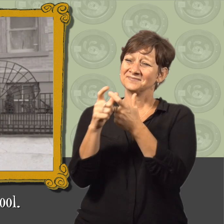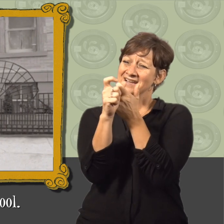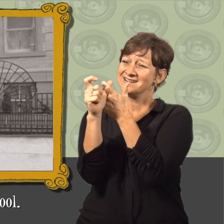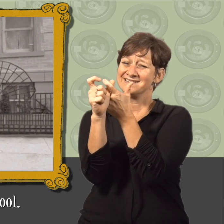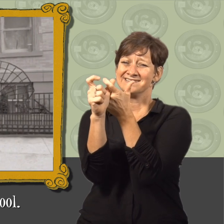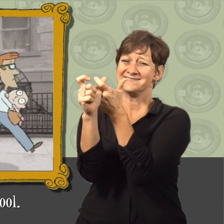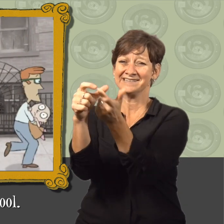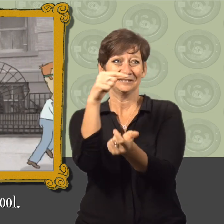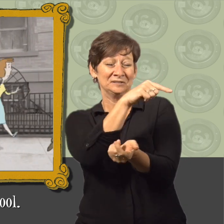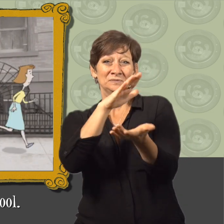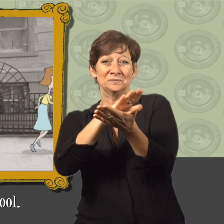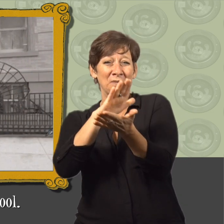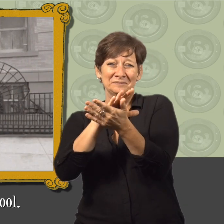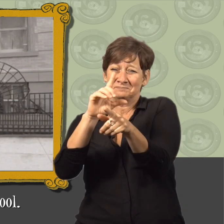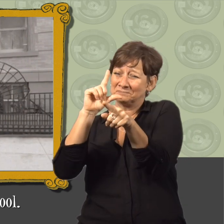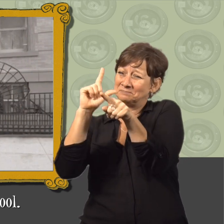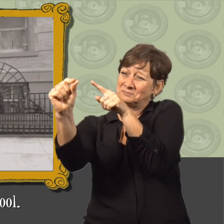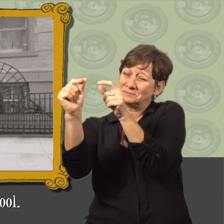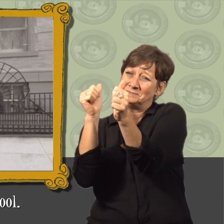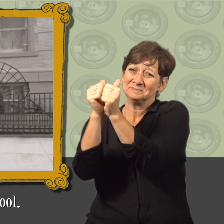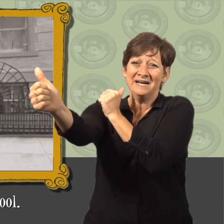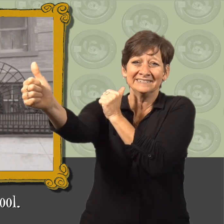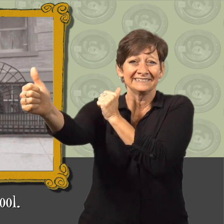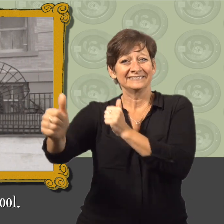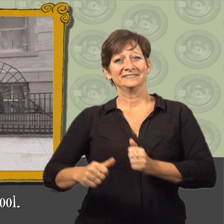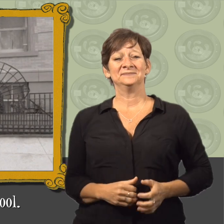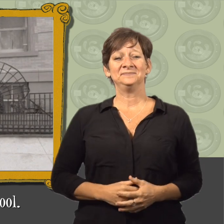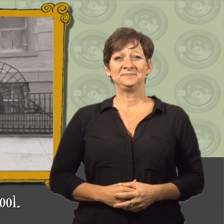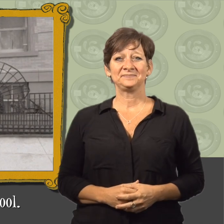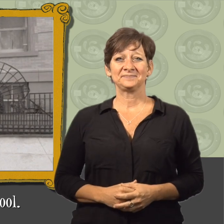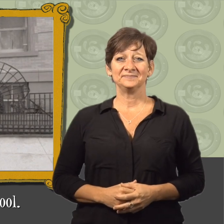They zoomed past the school.